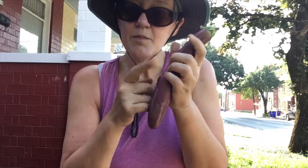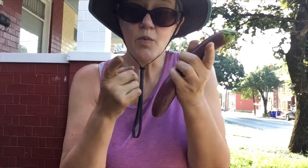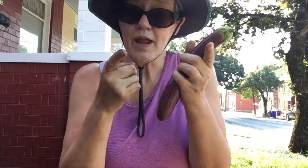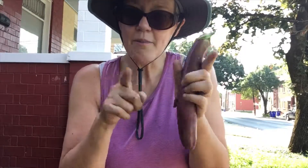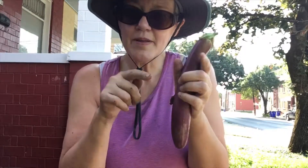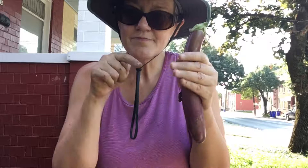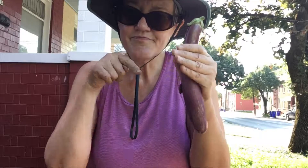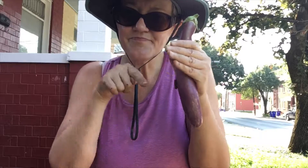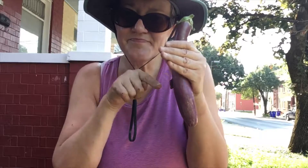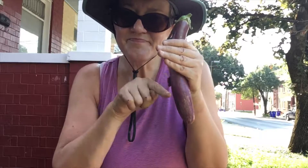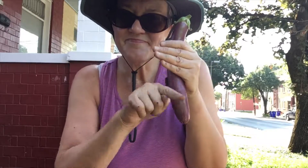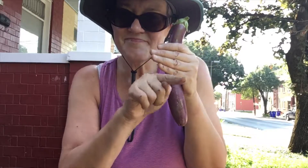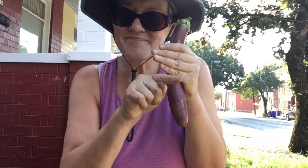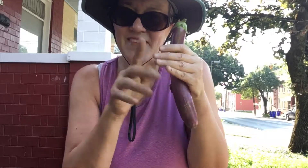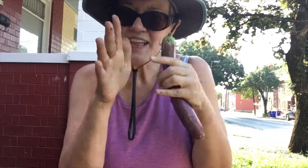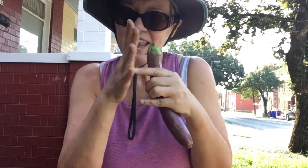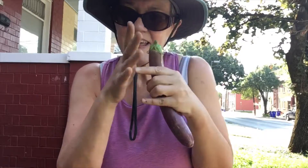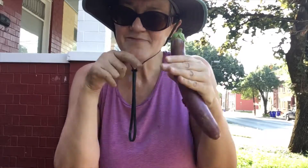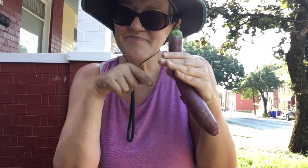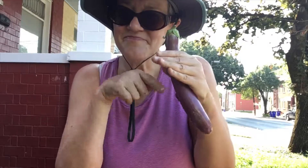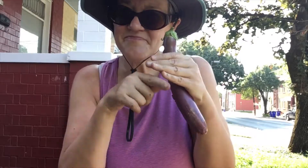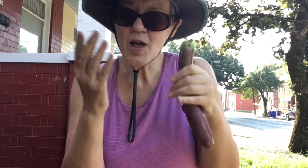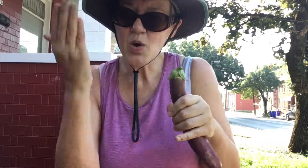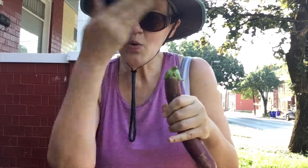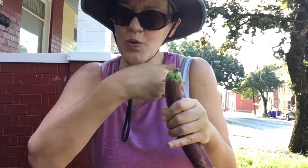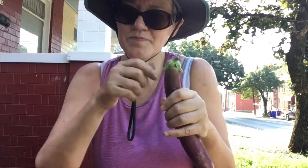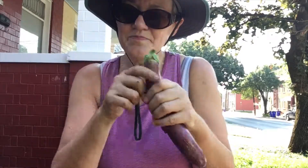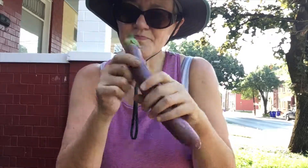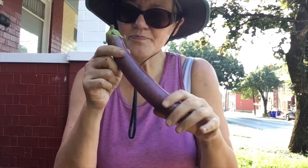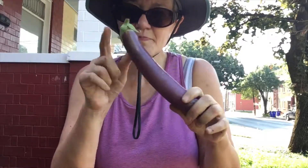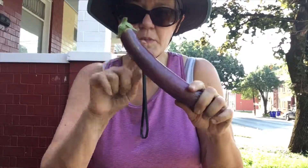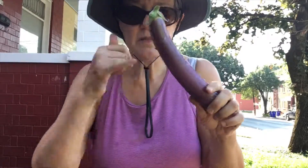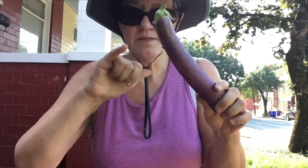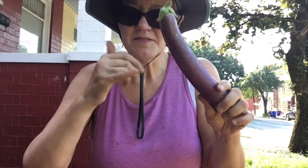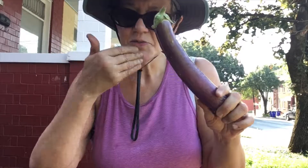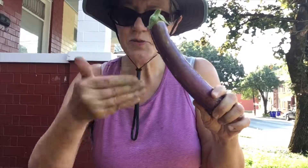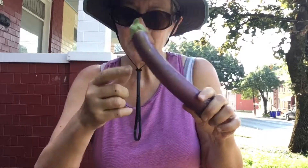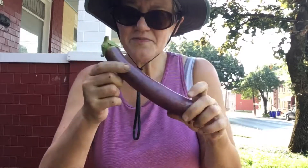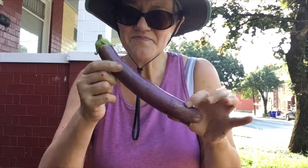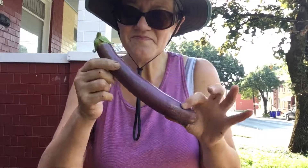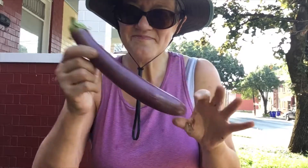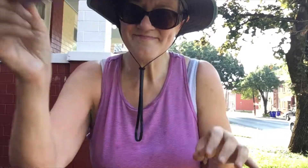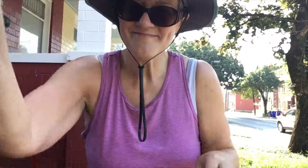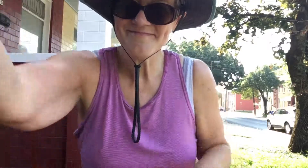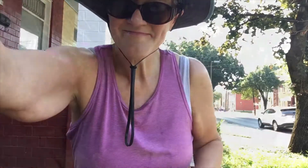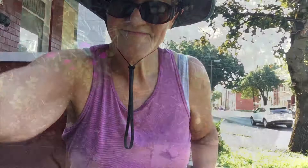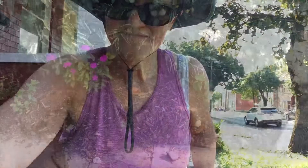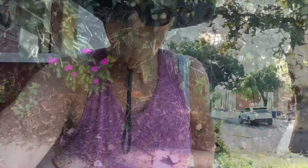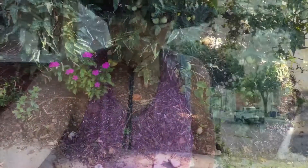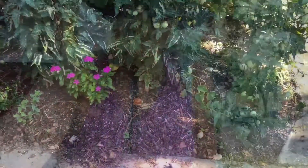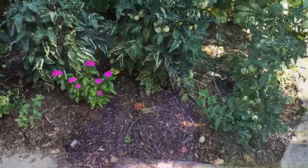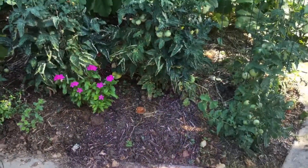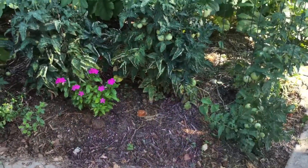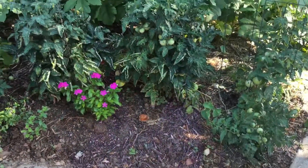the biggest I'm going to want it. It got buried under leaves and I overlooked it, but it'll still be good.